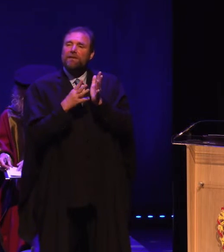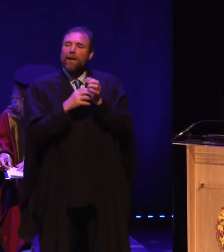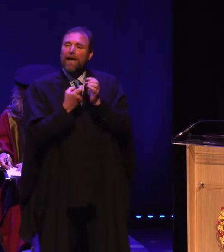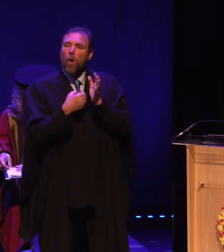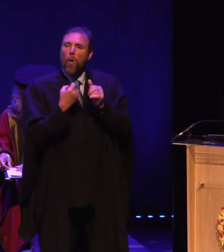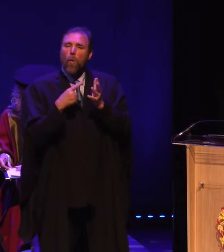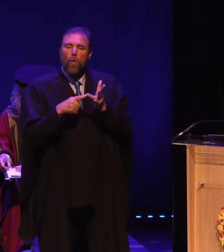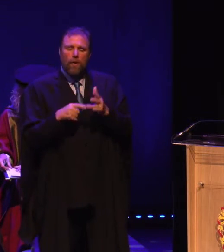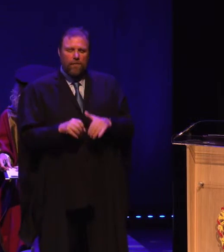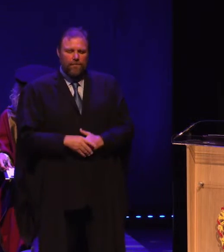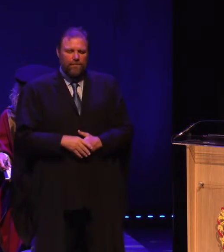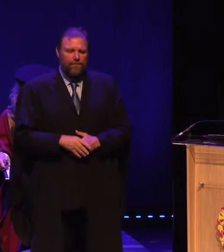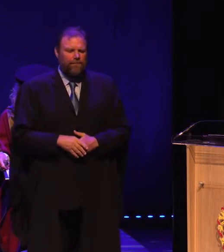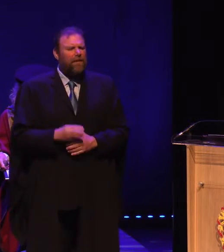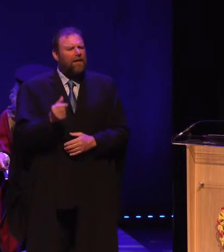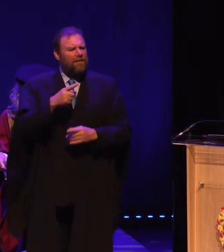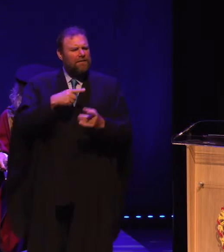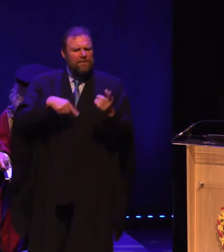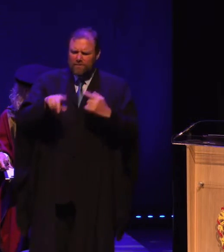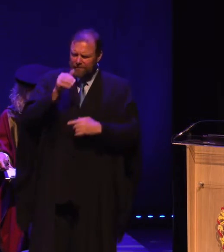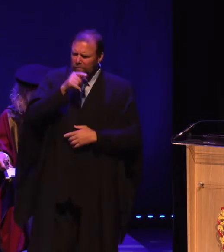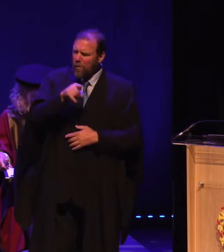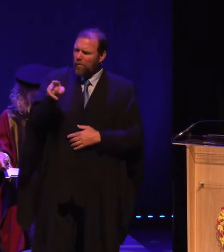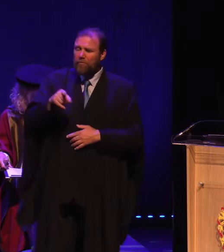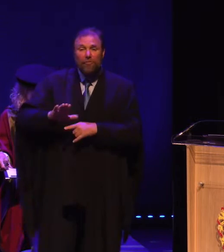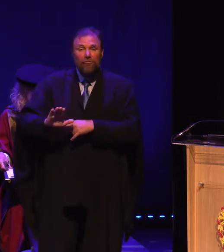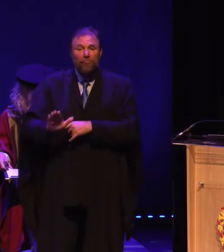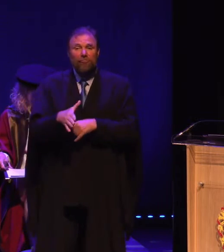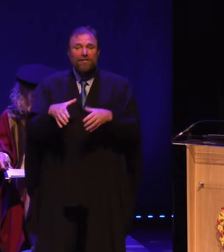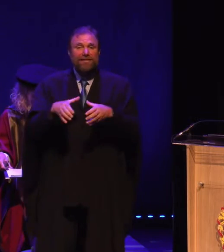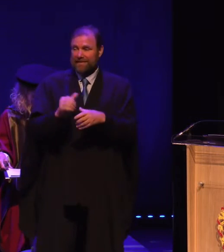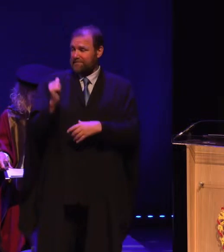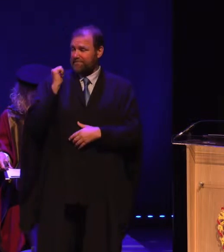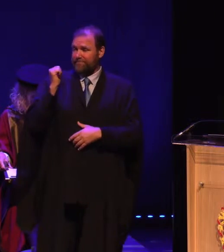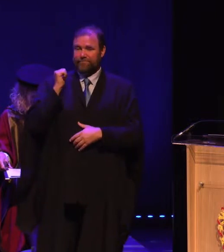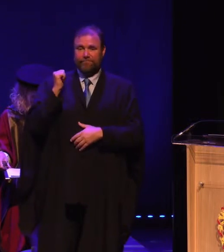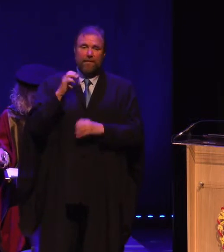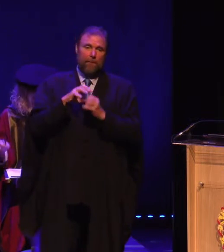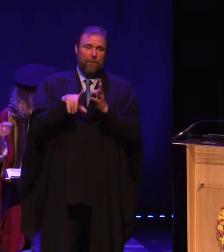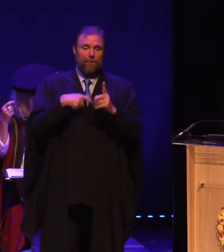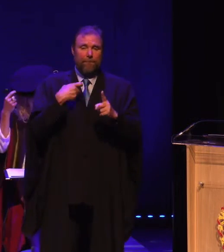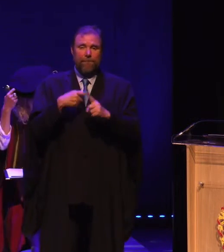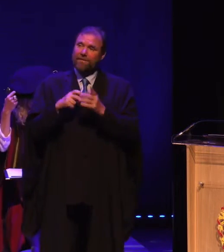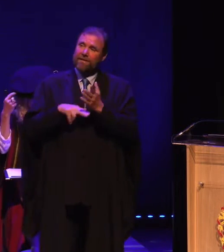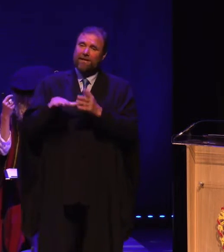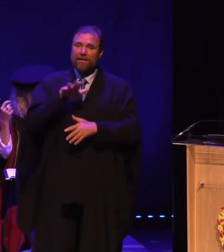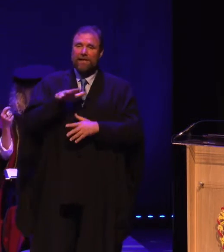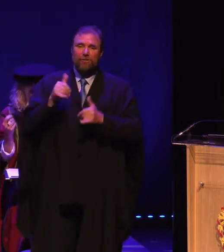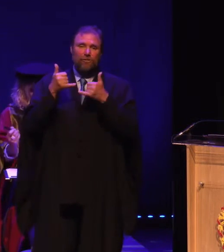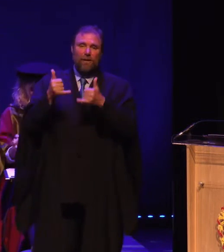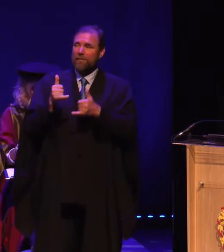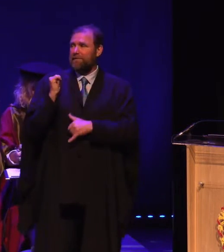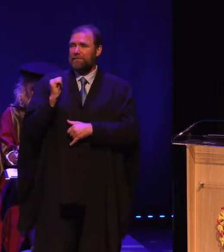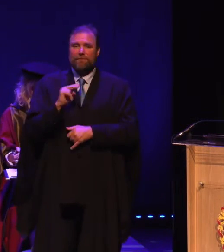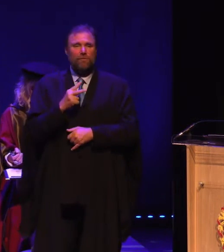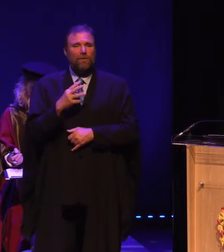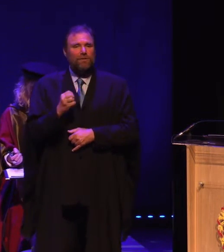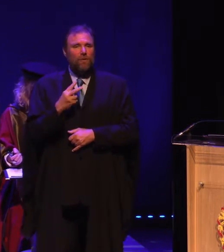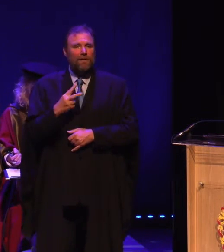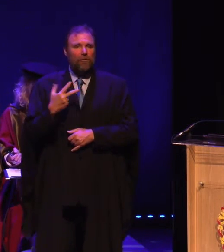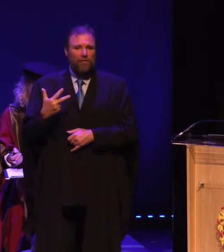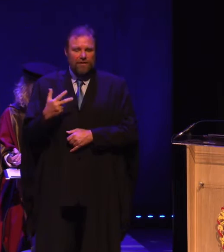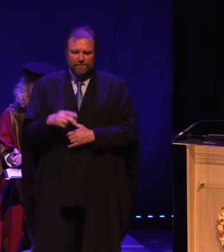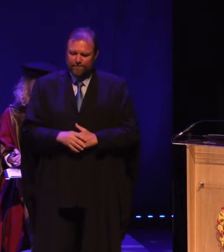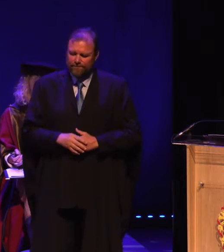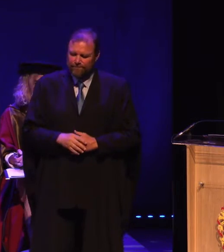And as some of you will know, Cardiff Met's cricket team were crowned Bucks National Champions in 2023.